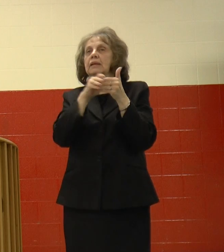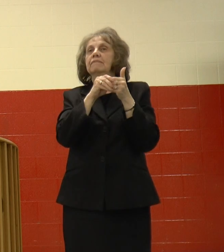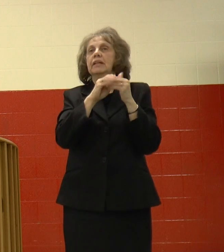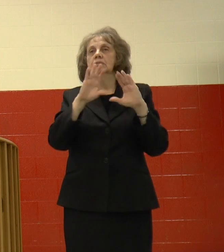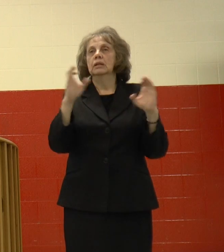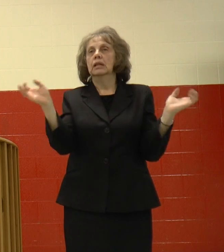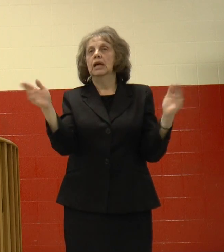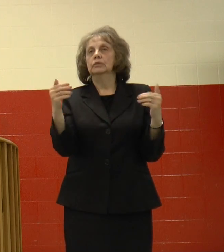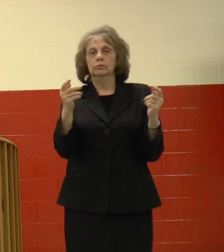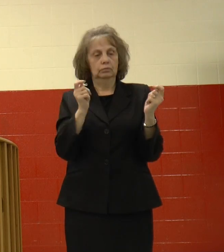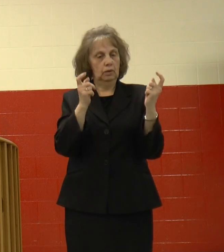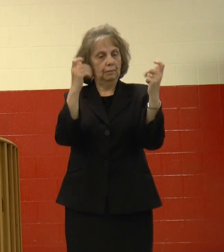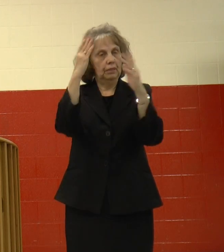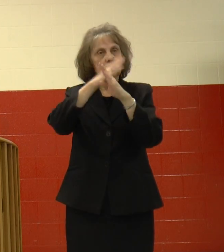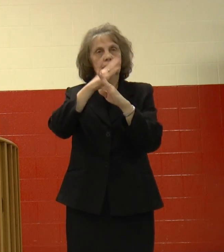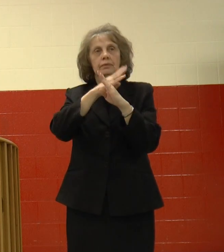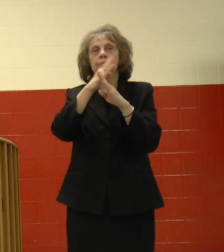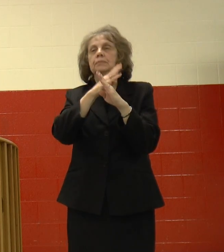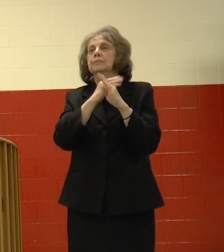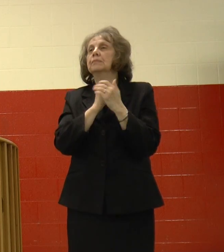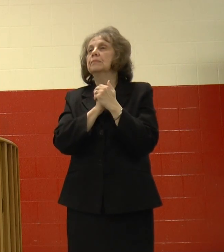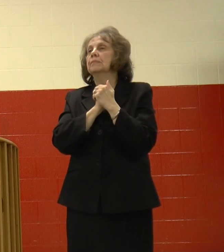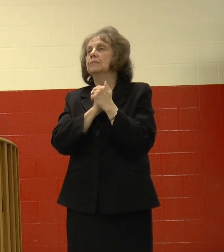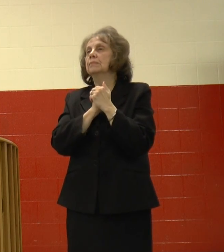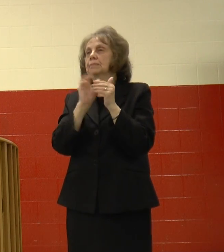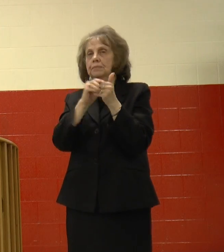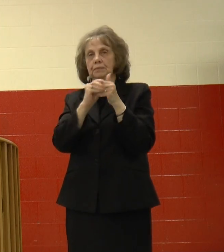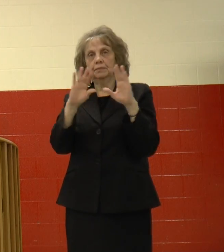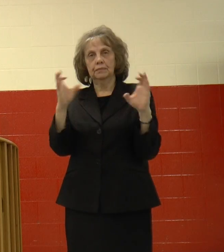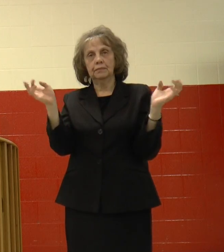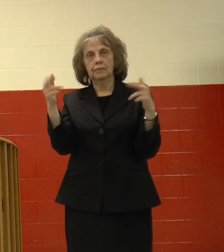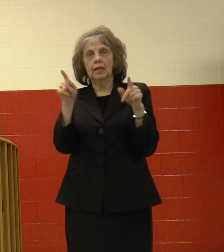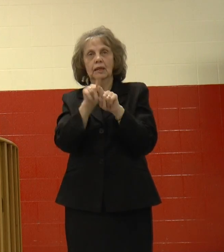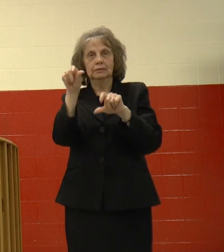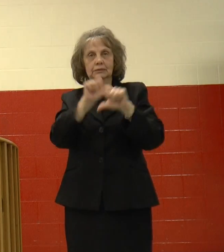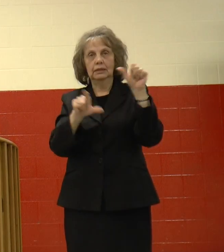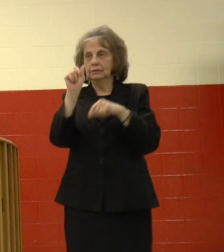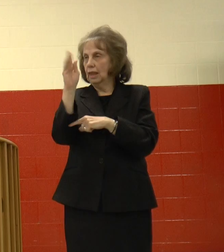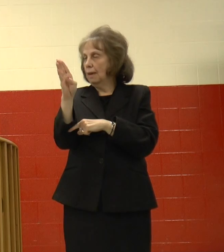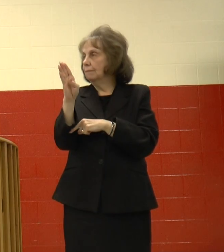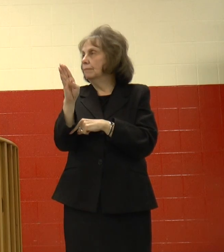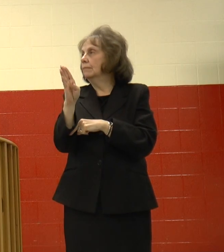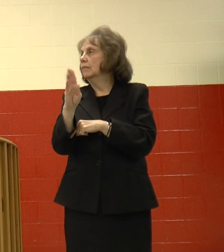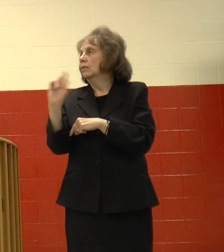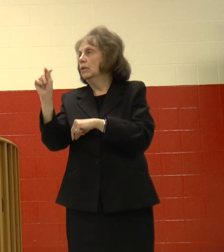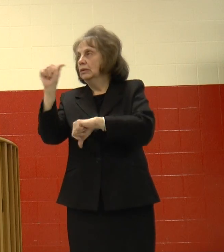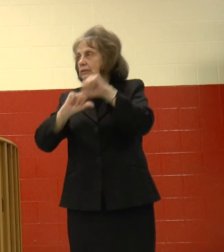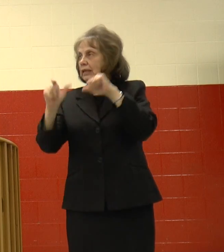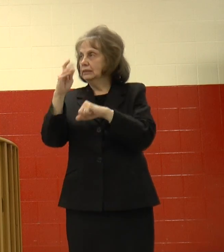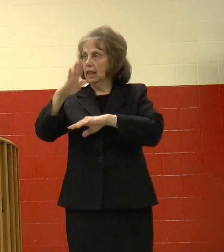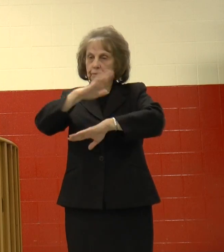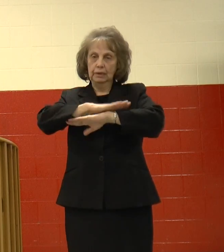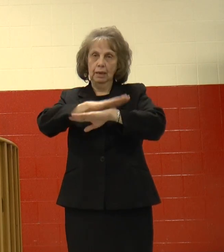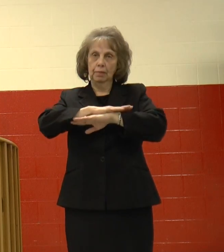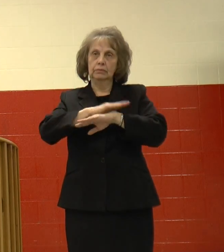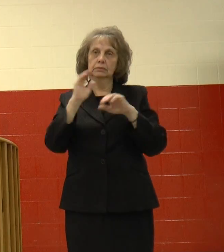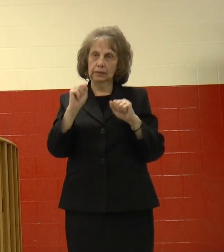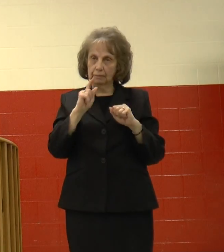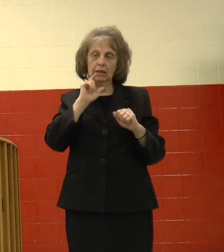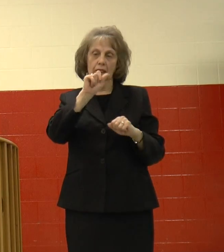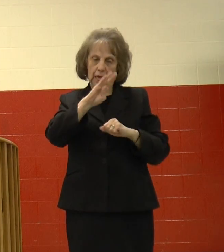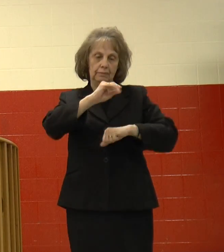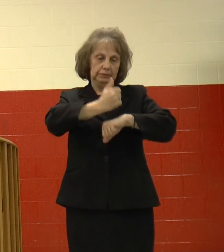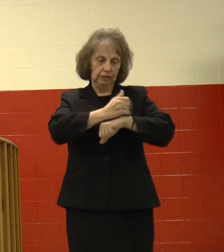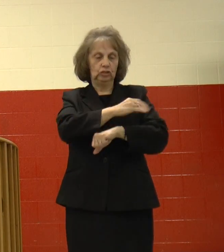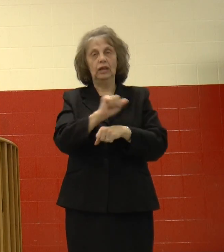classrooms, rapidly reconfigurable. Flexible classrooms like a science labs where the science lab tables double as both a lab